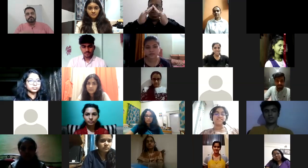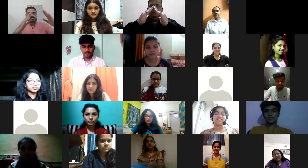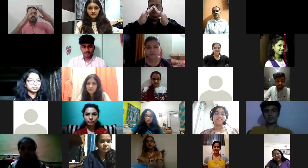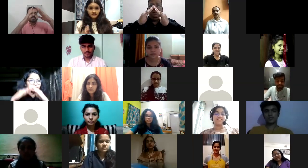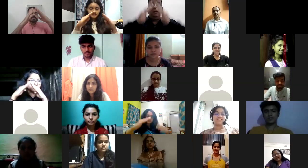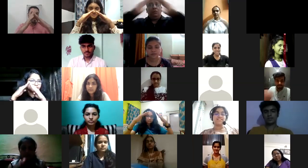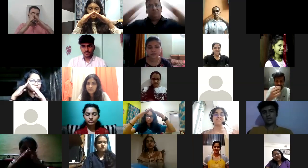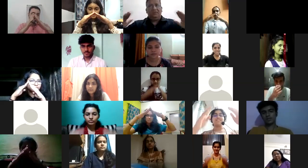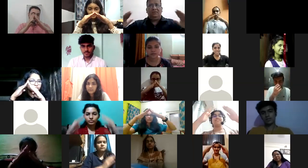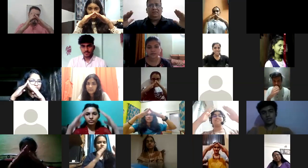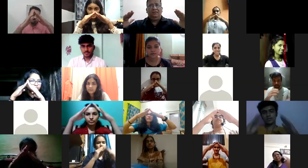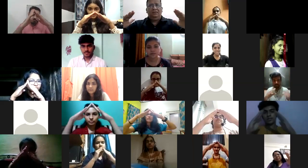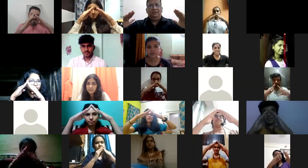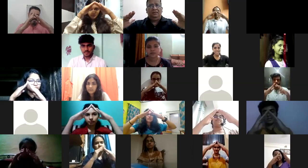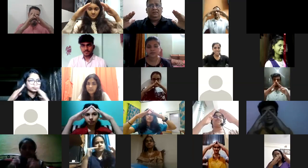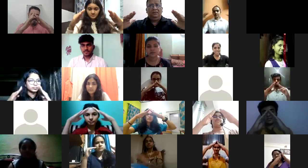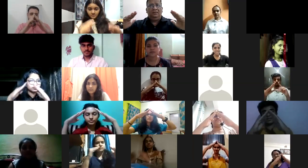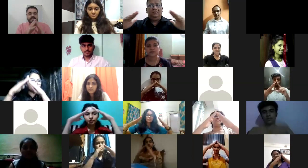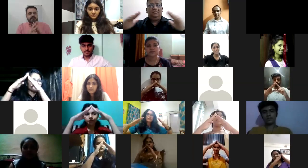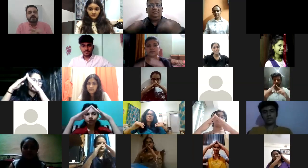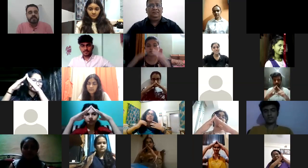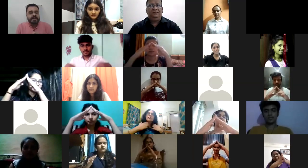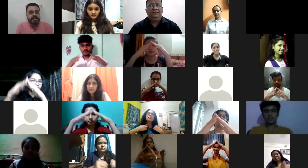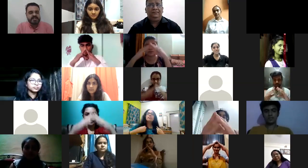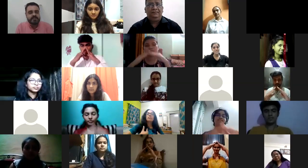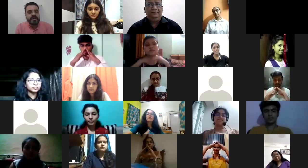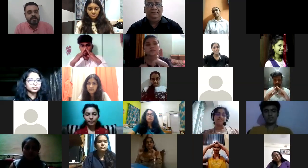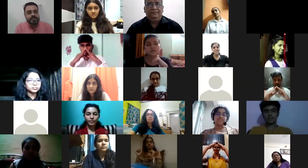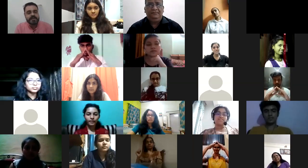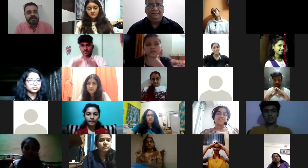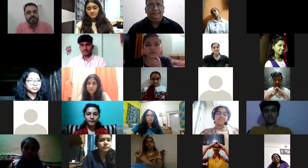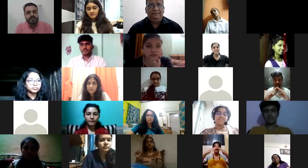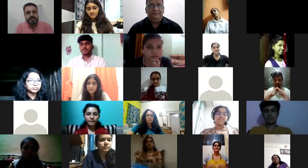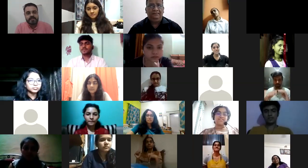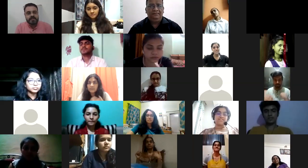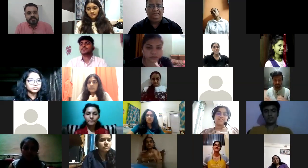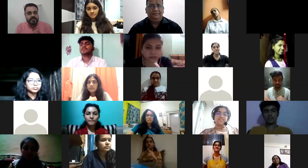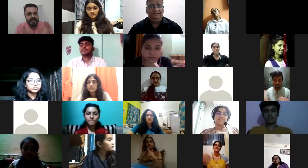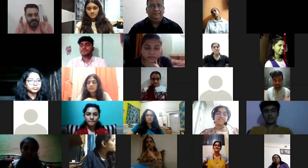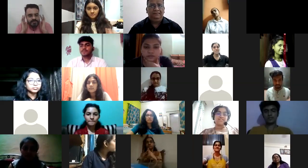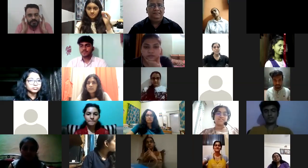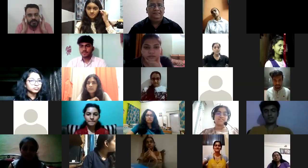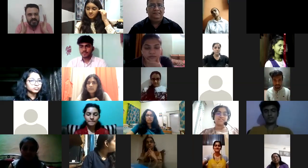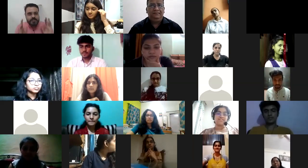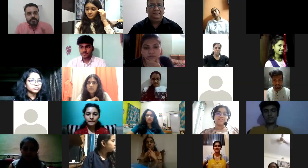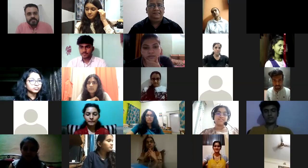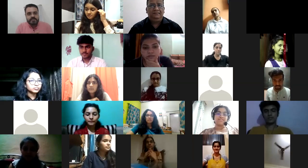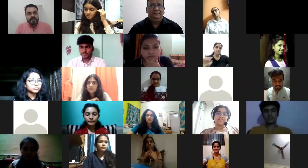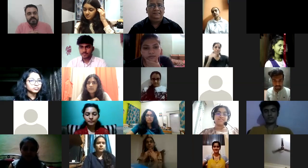This is home. Yes. And I think initially we had also picked up some word. You know, when I asked you, okay, what are the new words that we learned during this